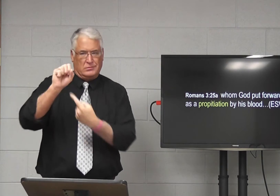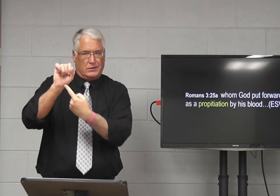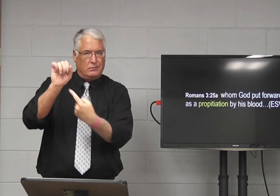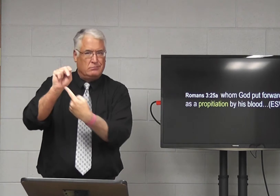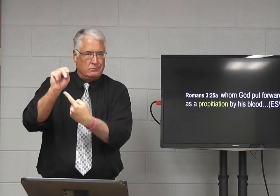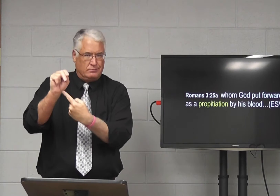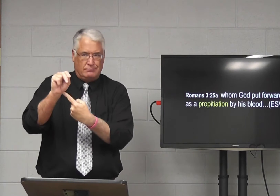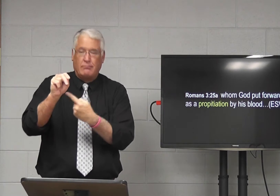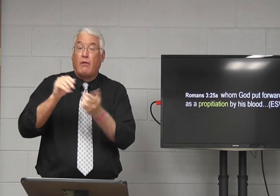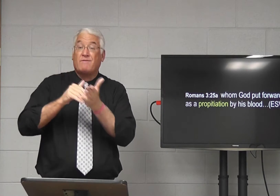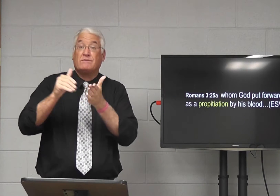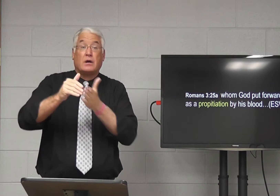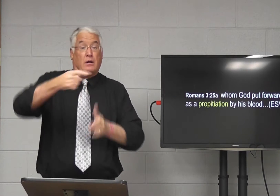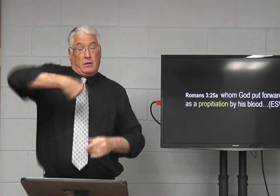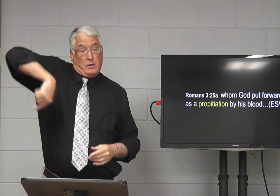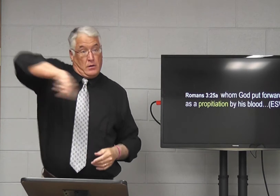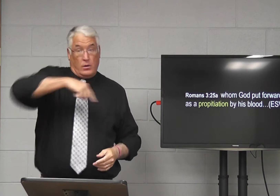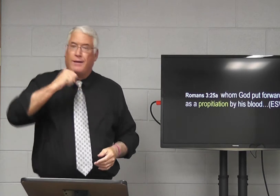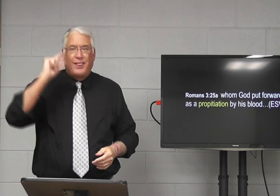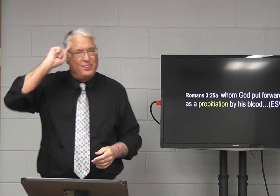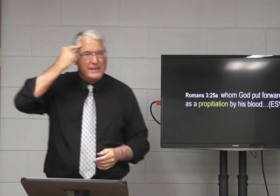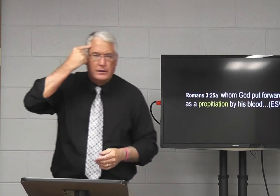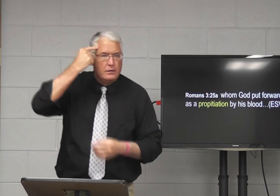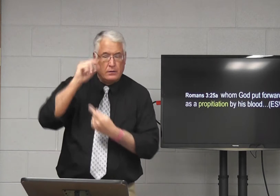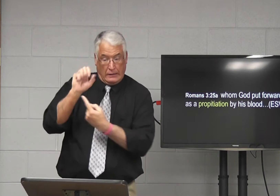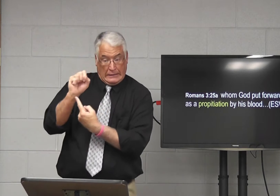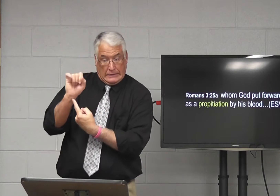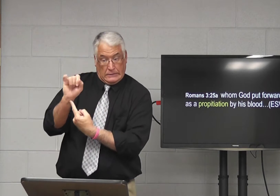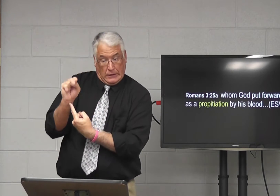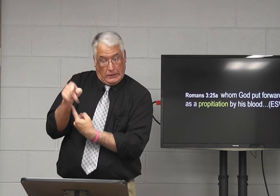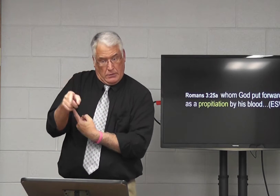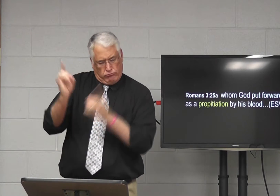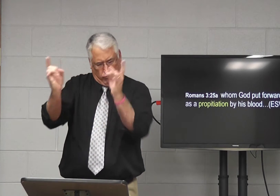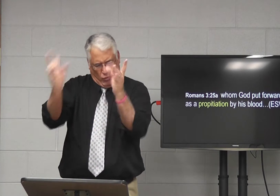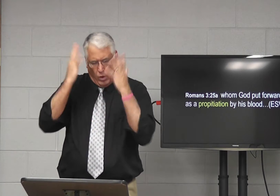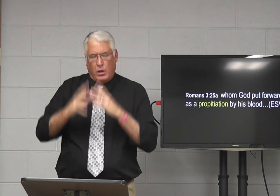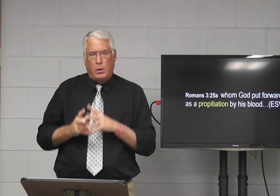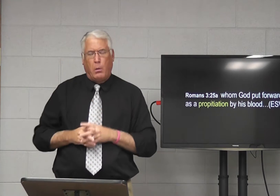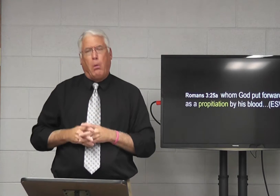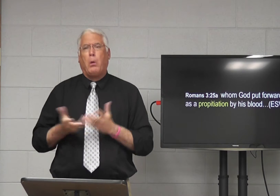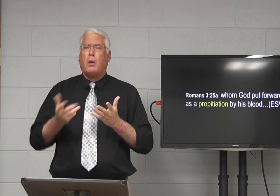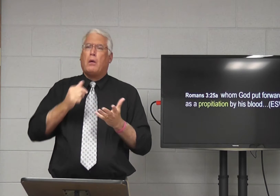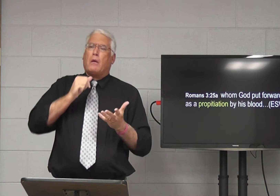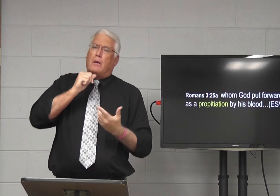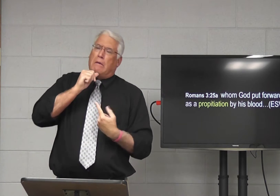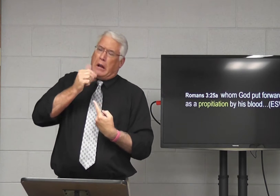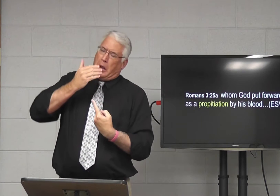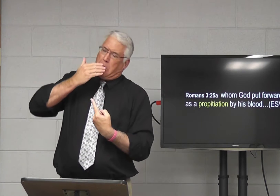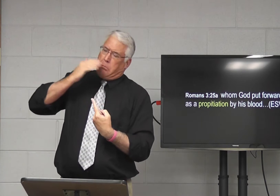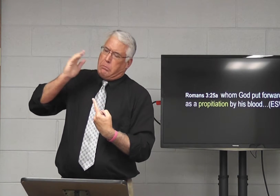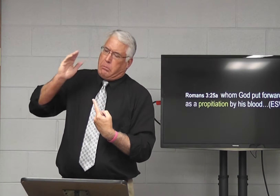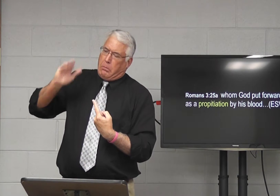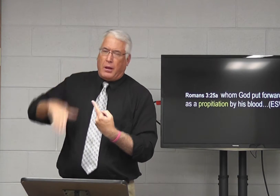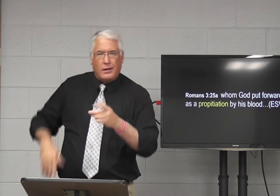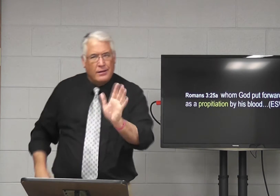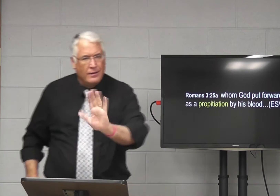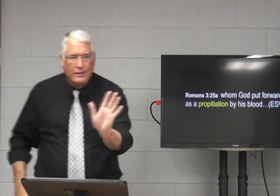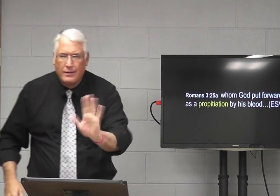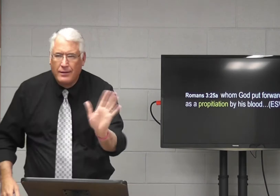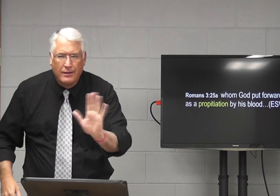his righteousness. Sin. We don't think sin is horrible sometimes. Well, that wasn't so